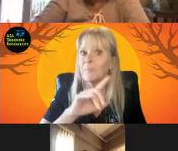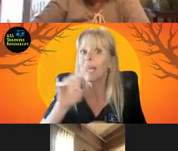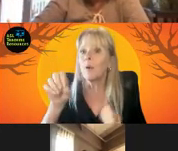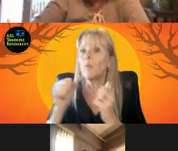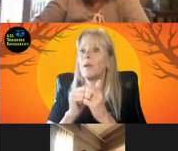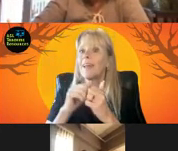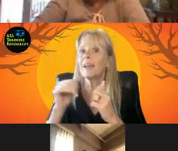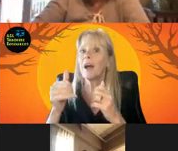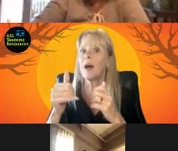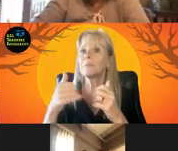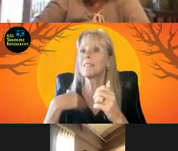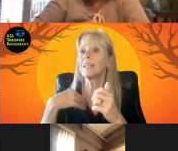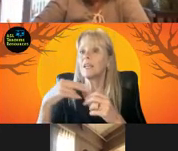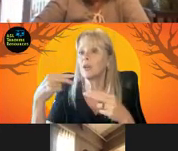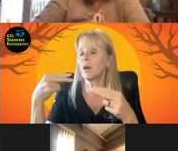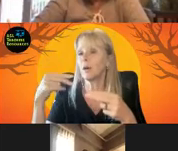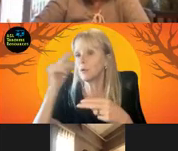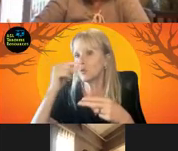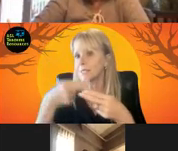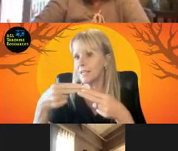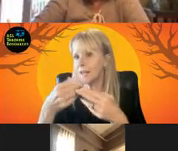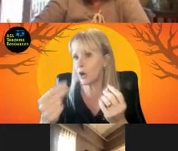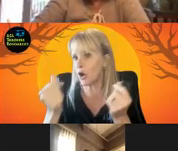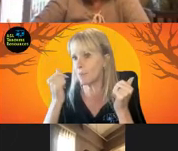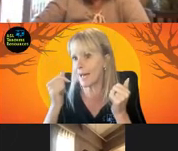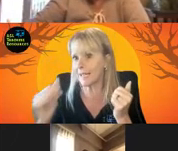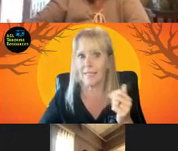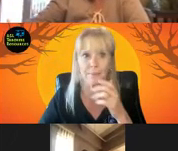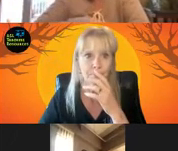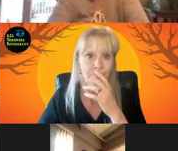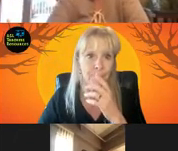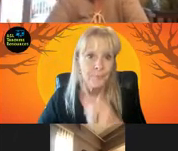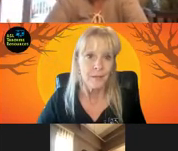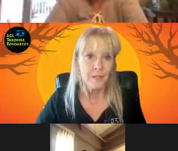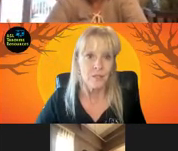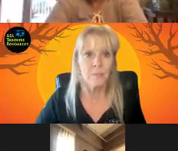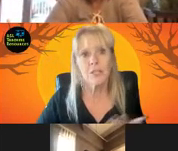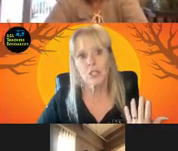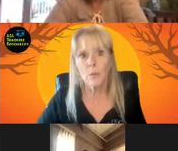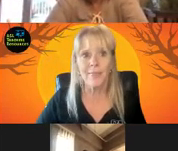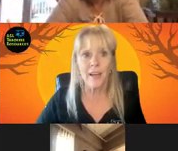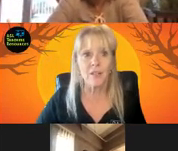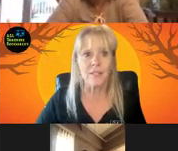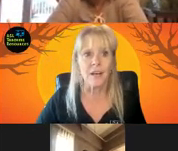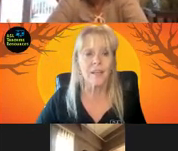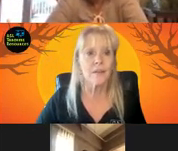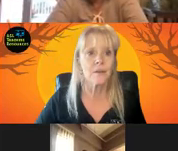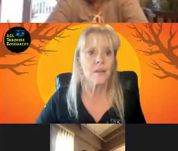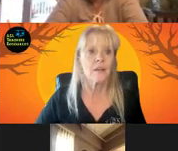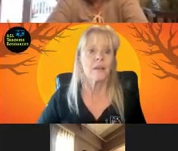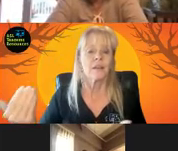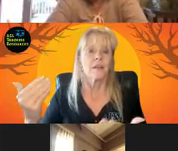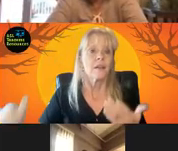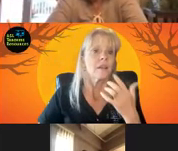PDF. And with that comes the Google Slides automatically. So let me show you what that looks like.